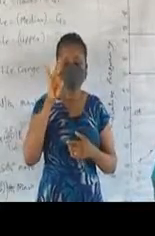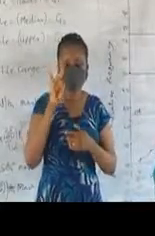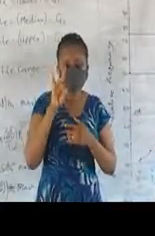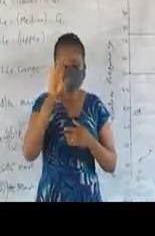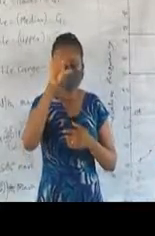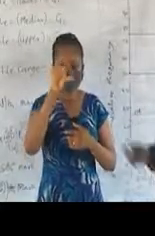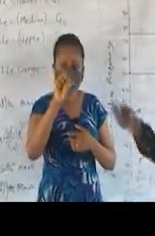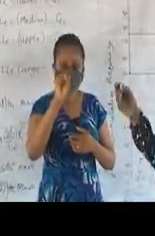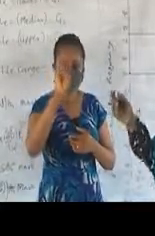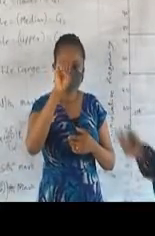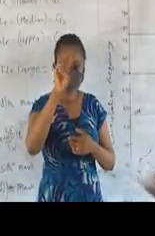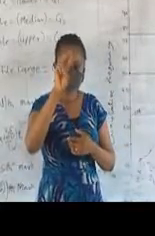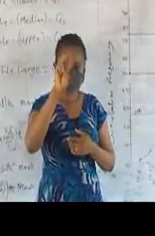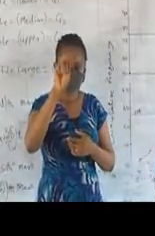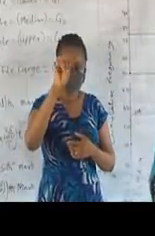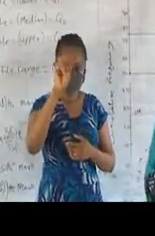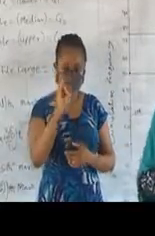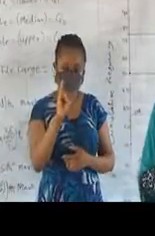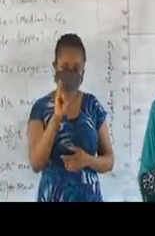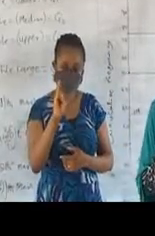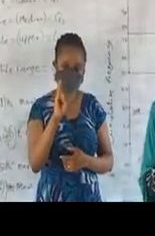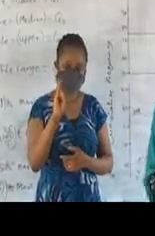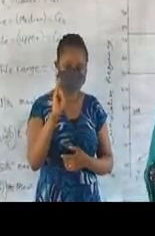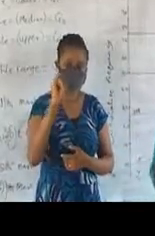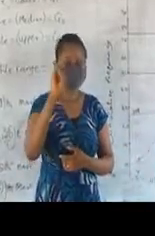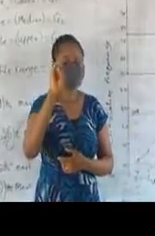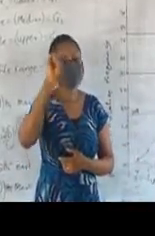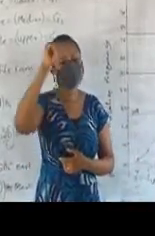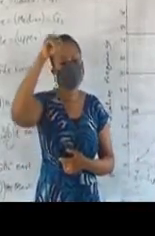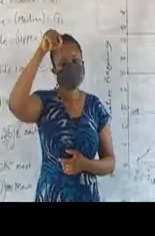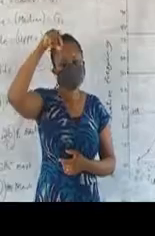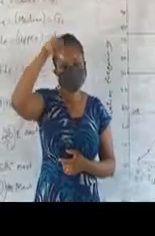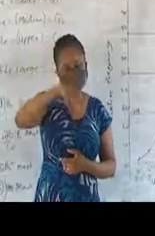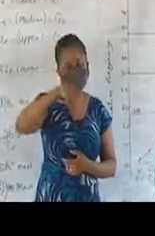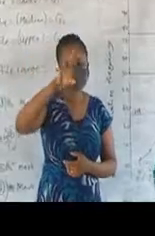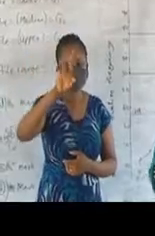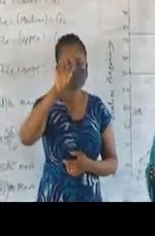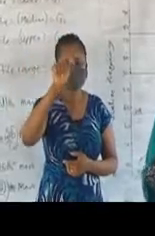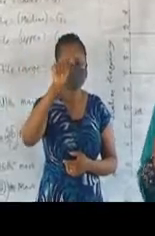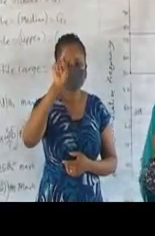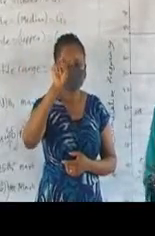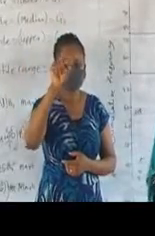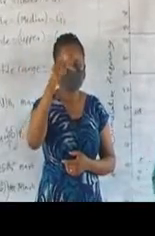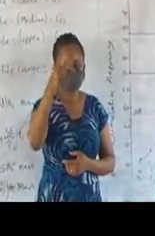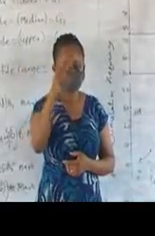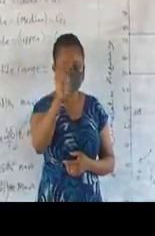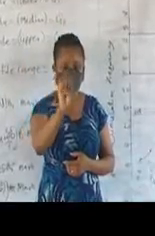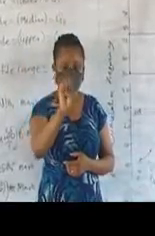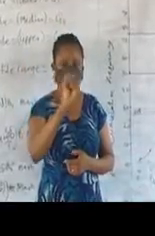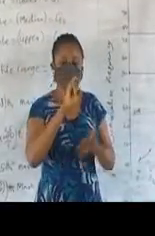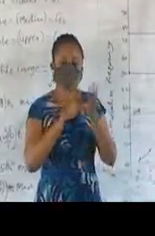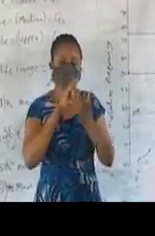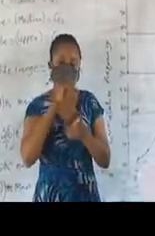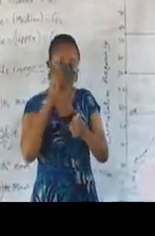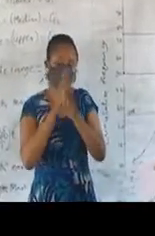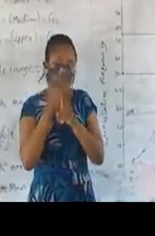semi-interquartile range. Although it's not here now, in case you are asked to find semi-interquartile range, it's just the average of